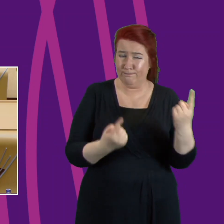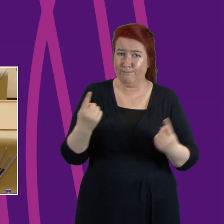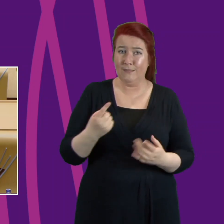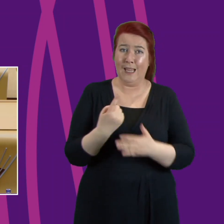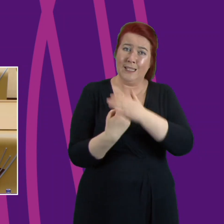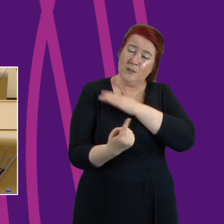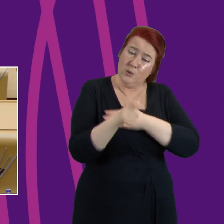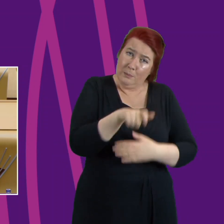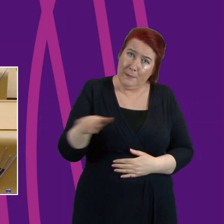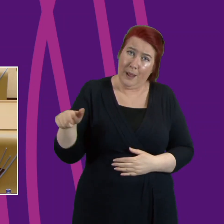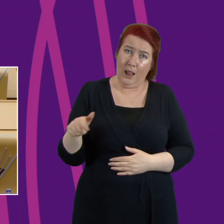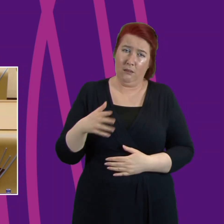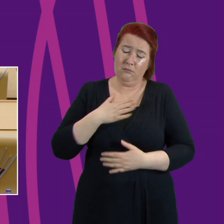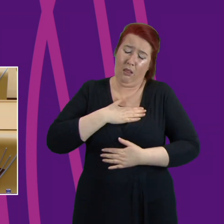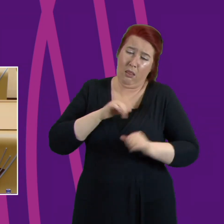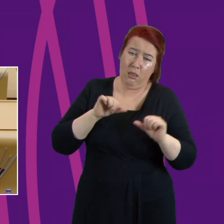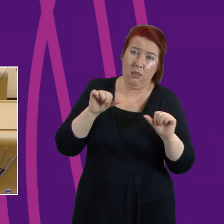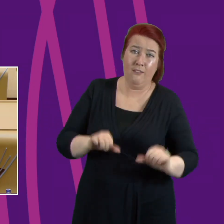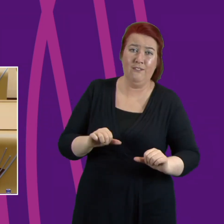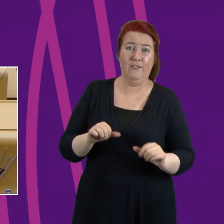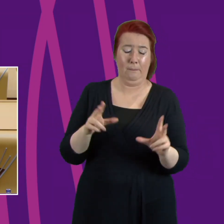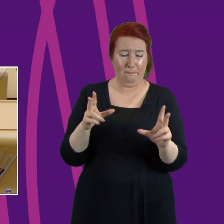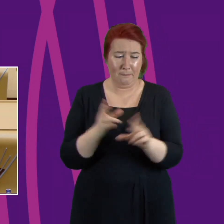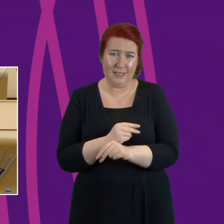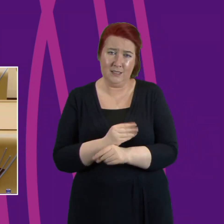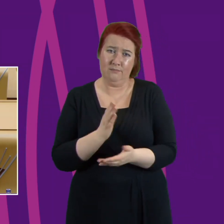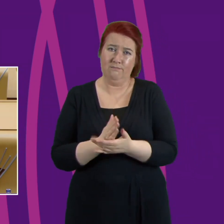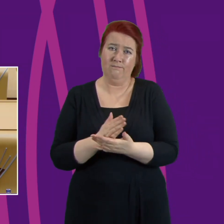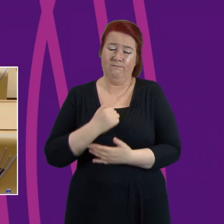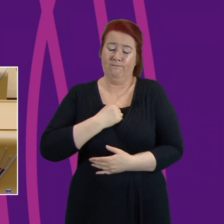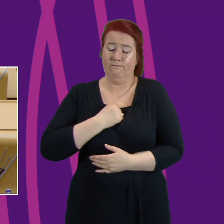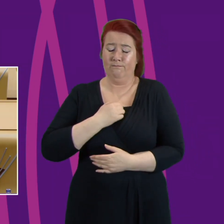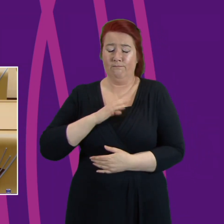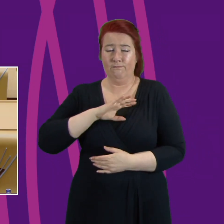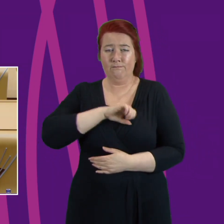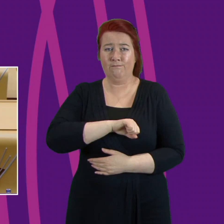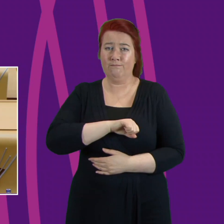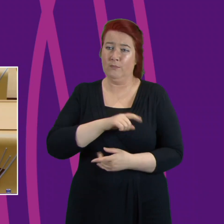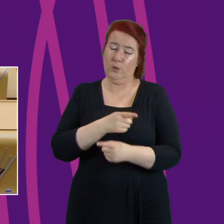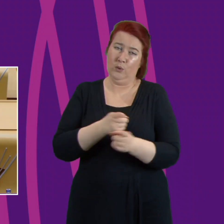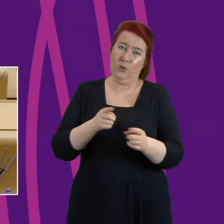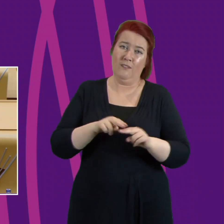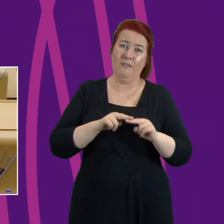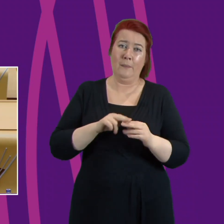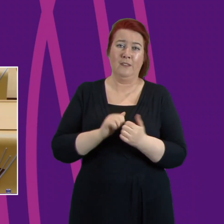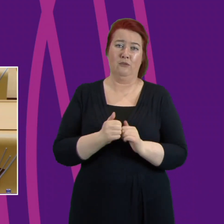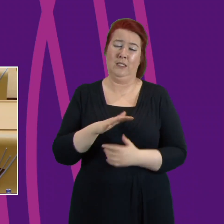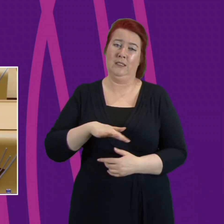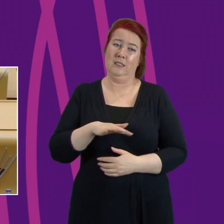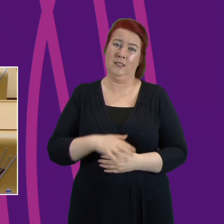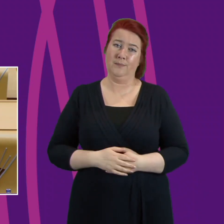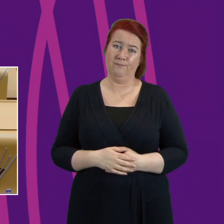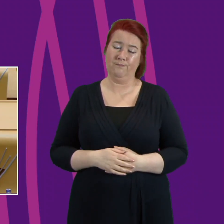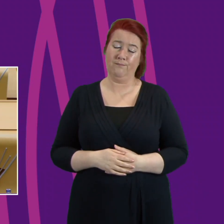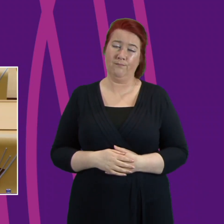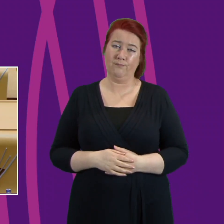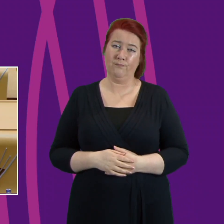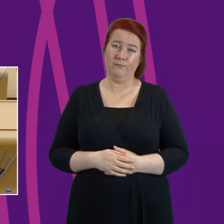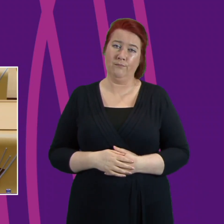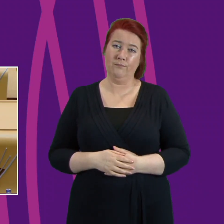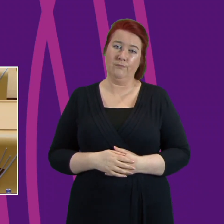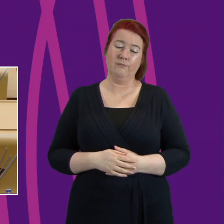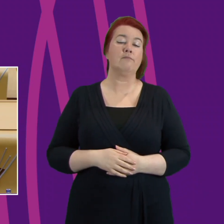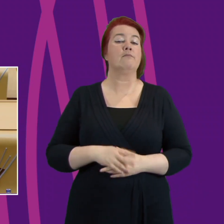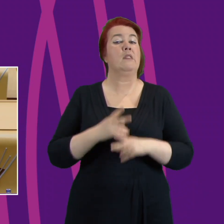and now much missed, and I offer my sincere condolences to their families and friends. Presiding